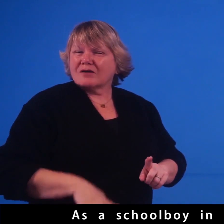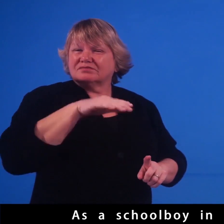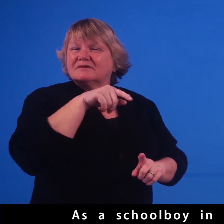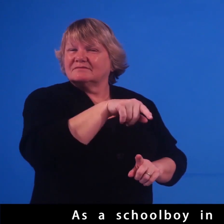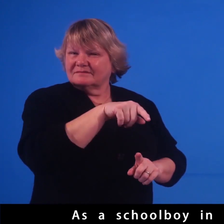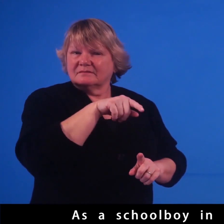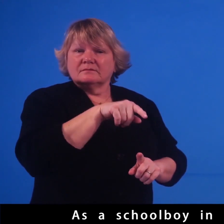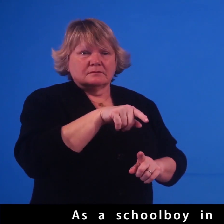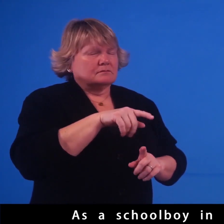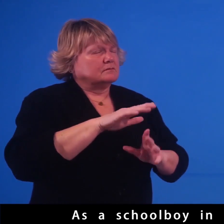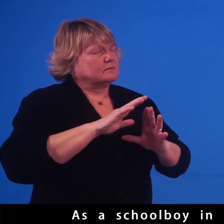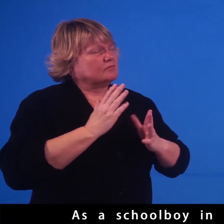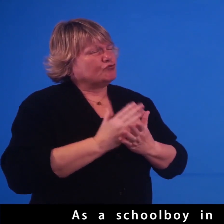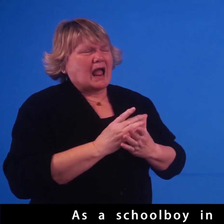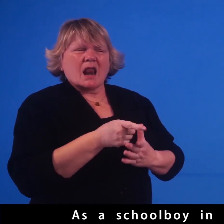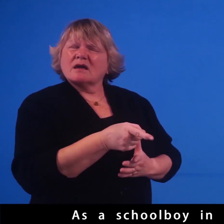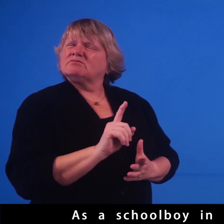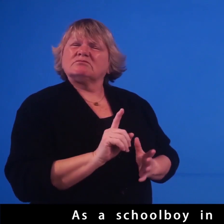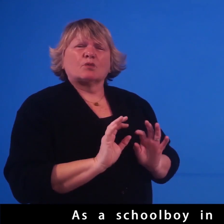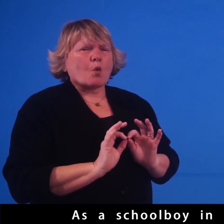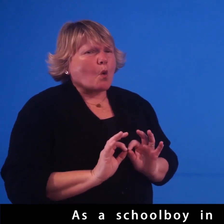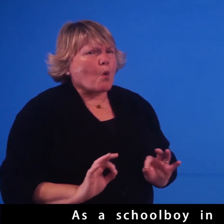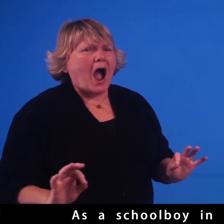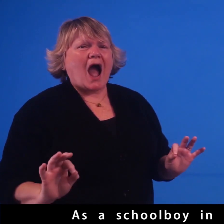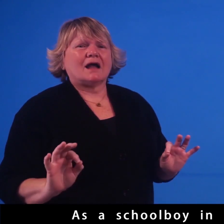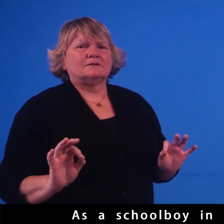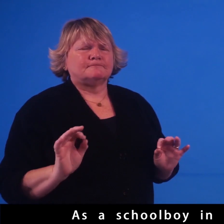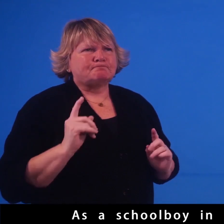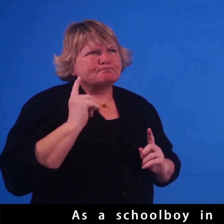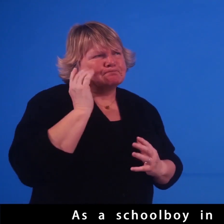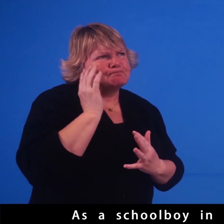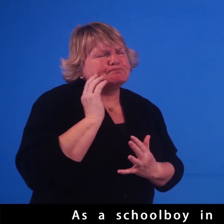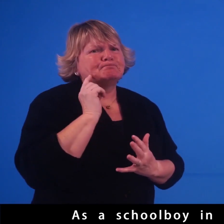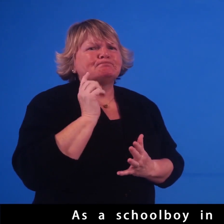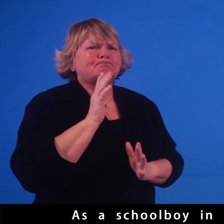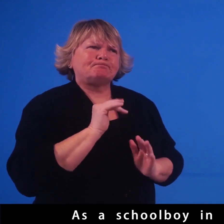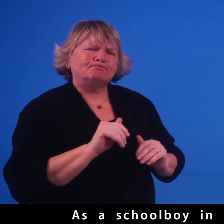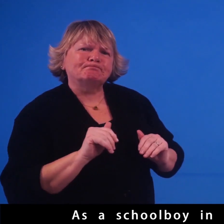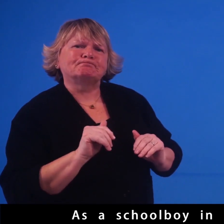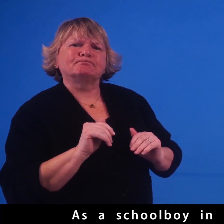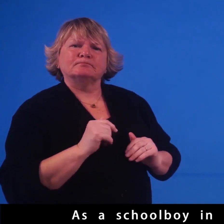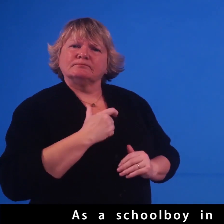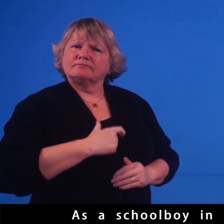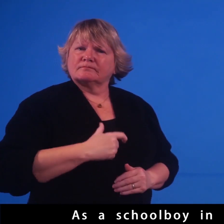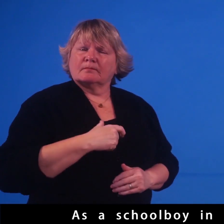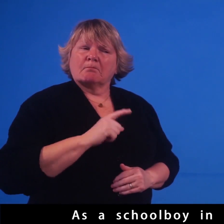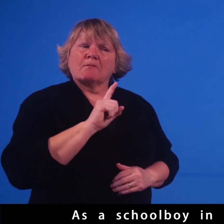As a schoolboy in Portseaton, he was, by all accounts, a quiet and conscientious